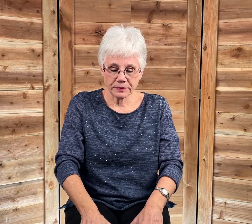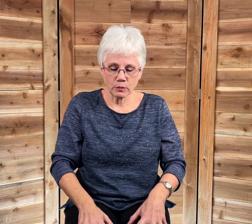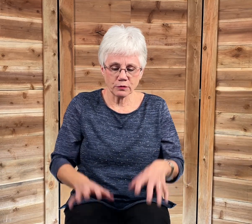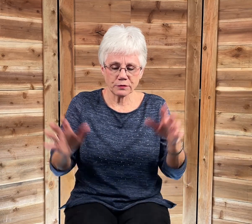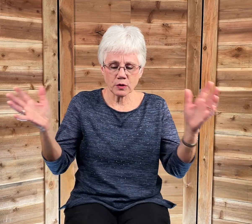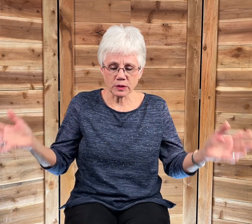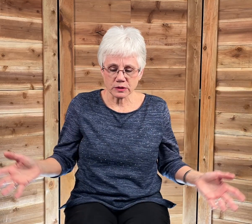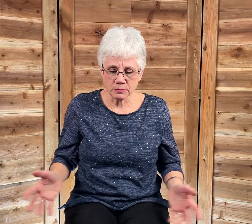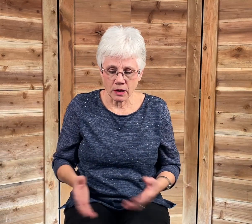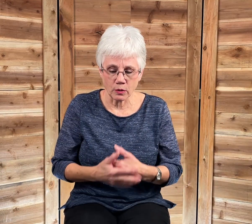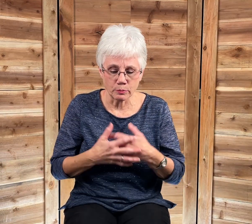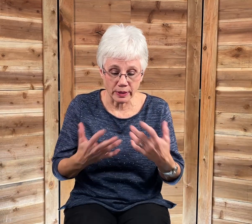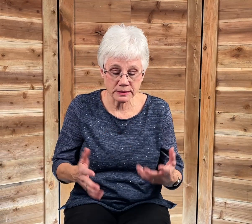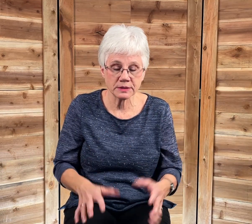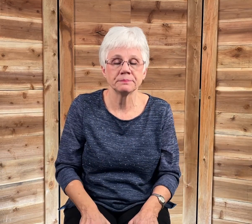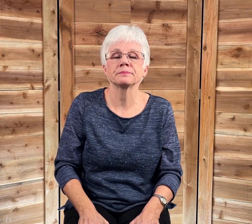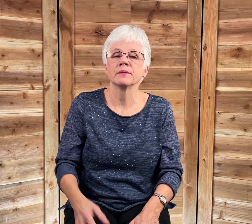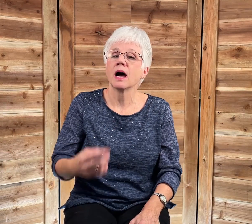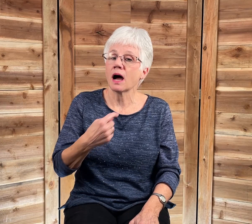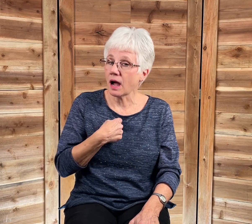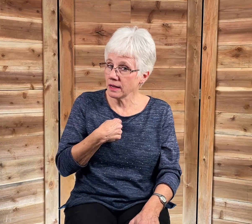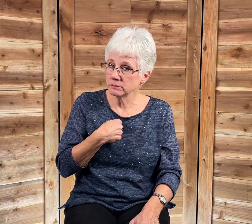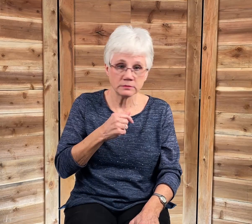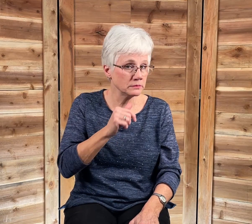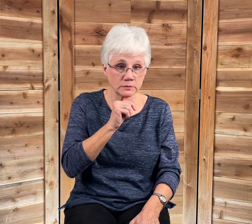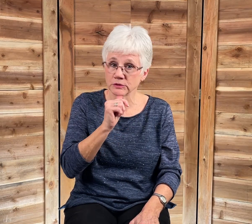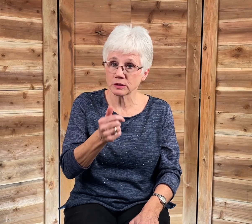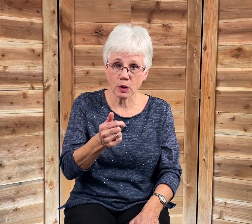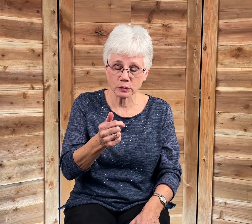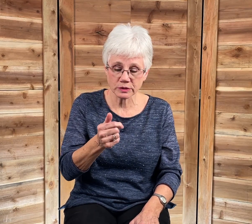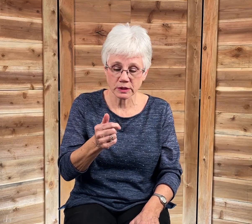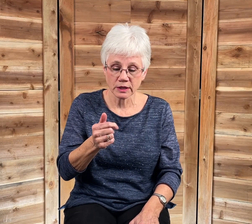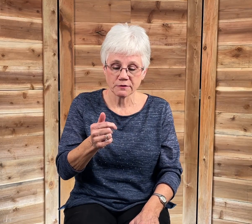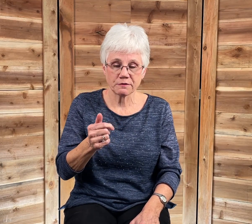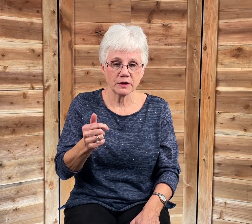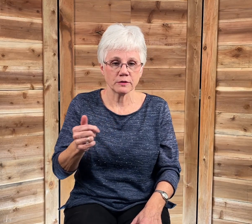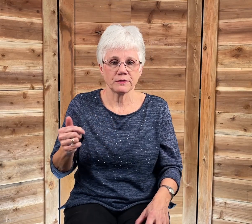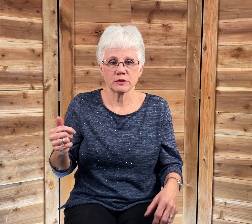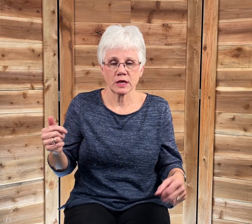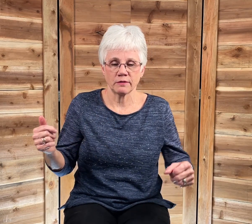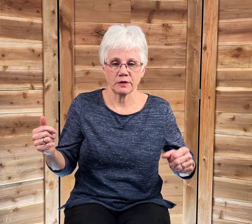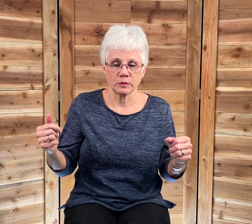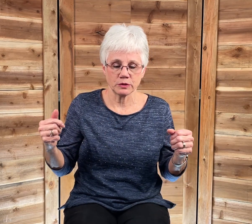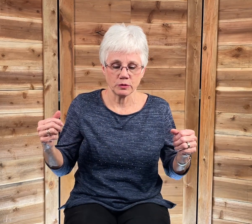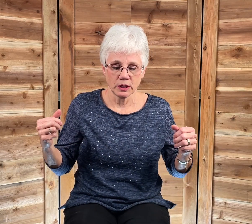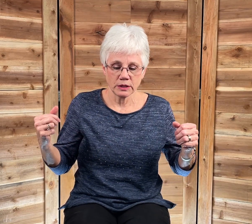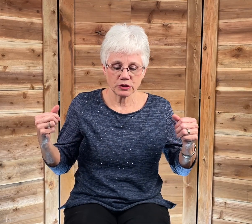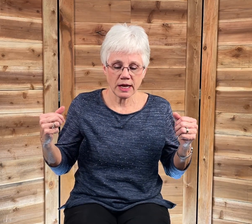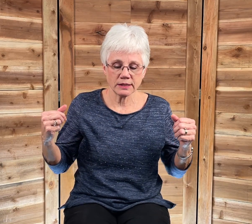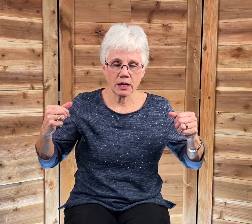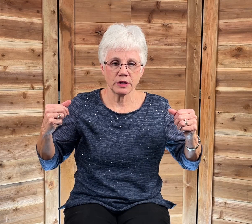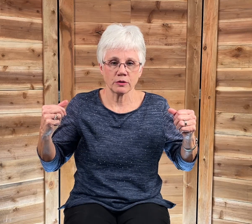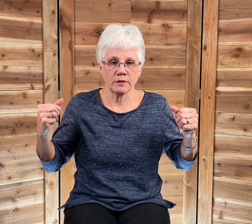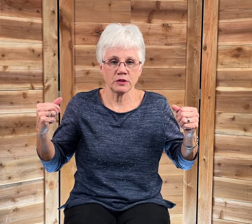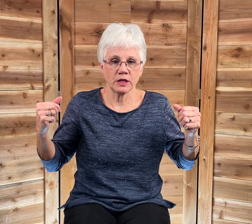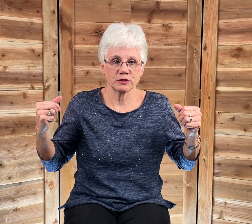3. I won't fear what tomorrow brings. There's the won't. Fear. Fear is kind of a fun one too. You get your